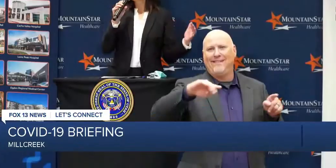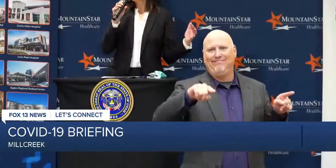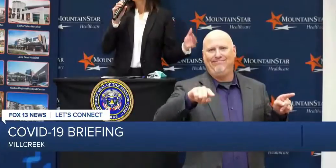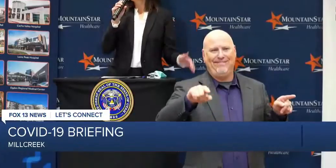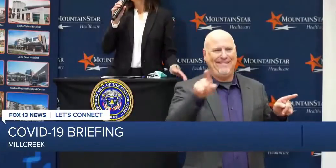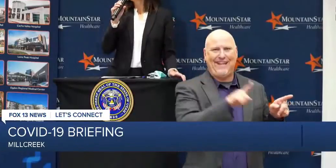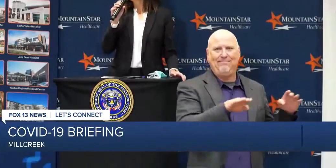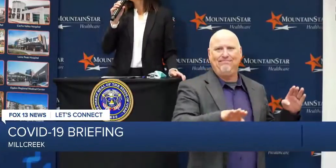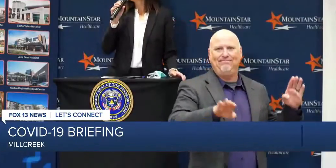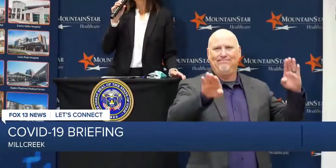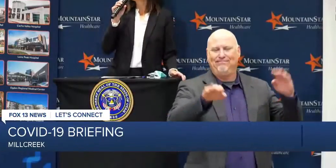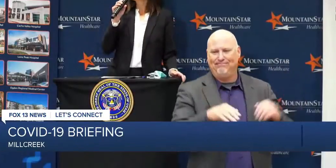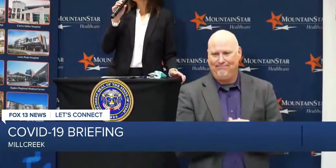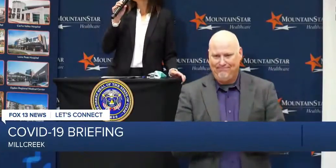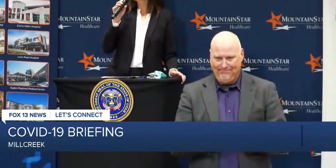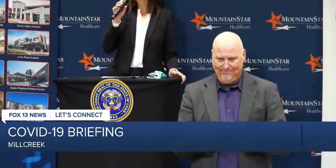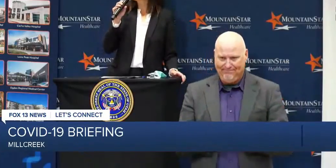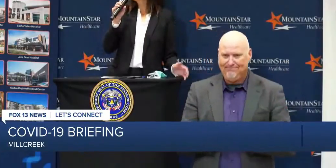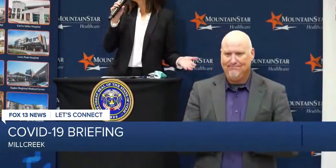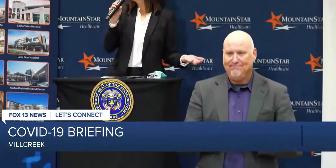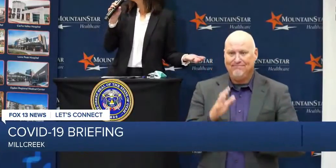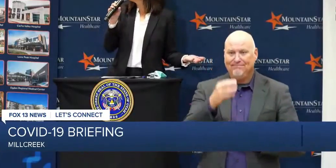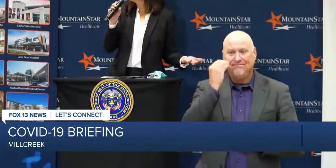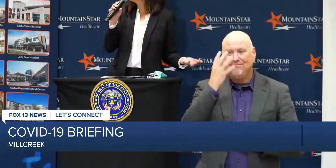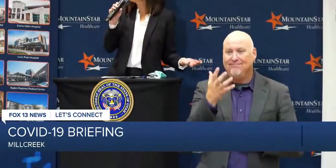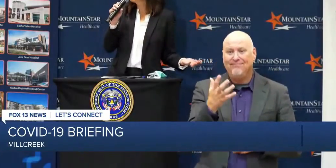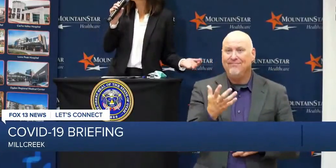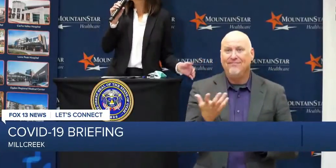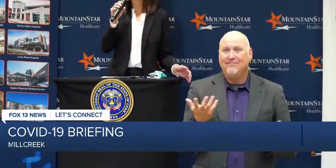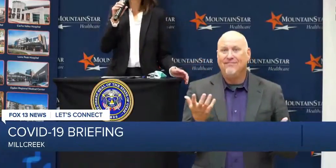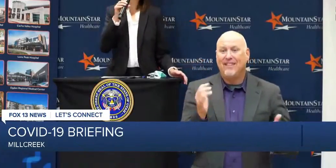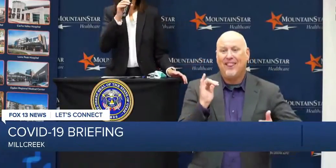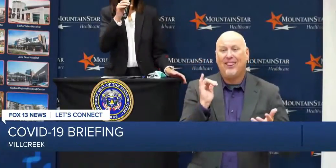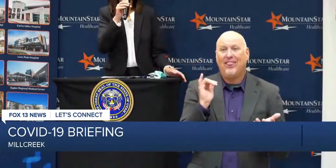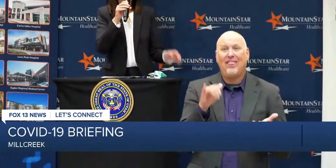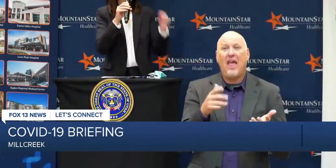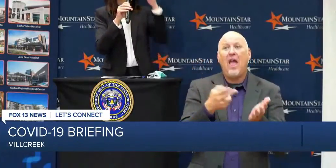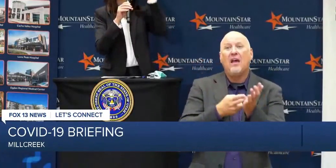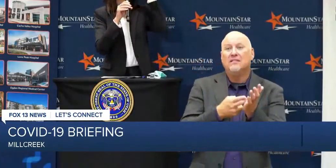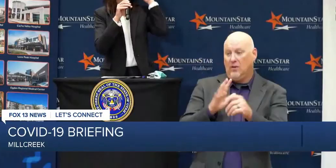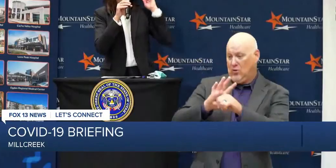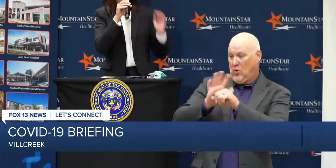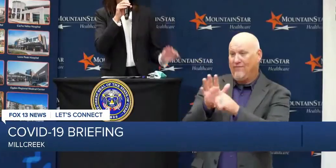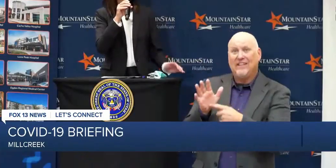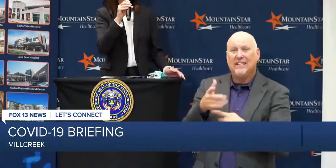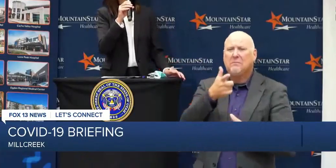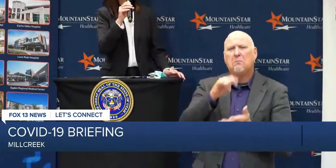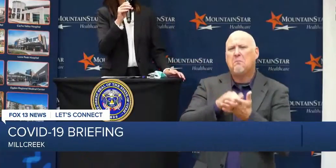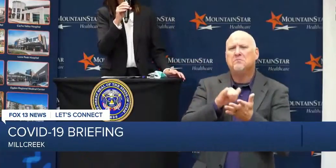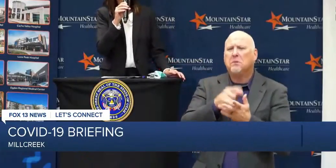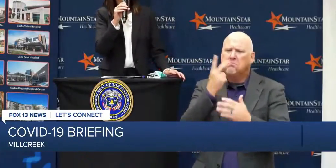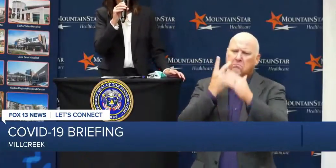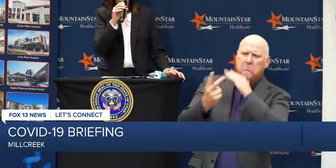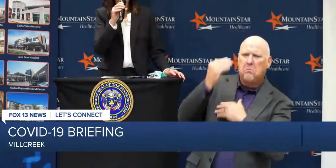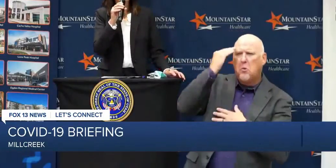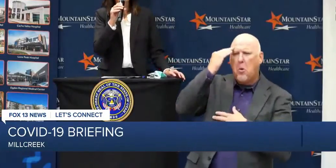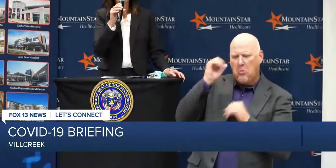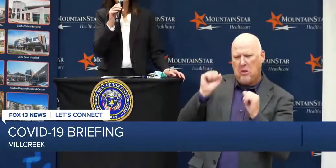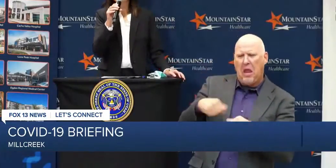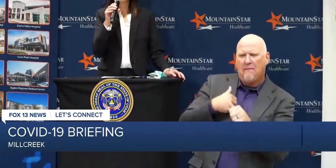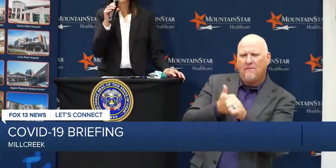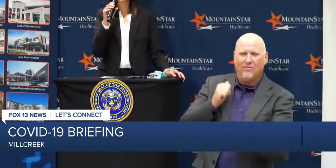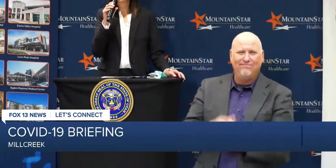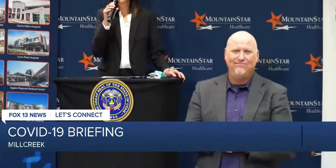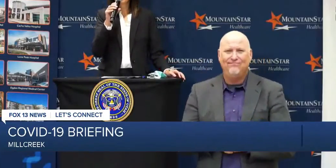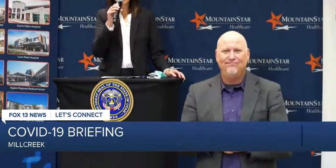thing about COVID is you just never know. You never know who it's going to affect and how. You never know if